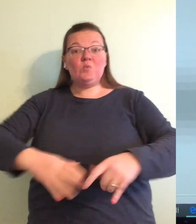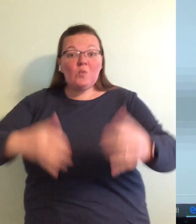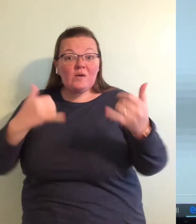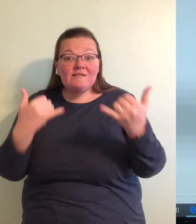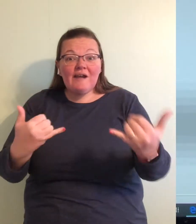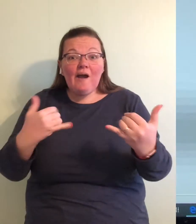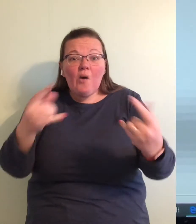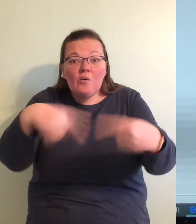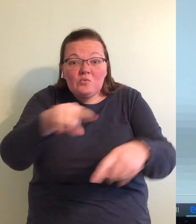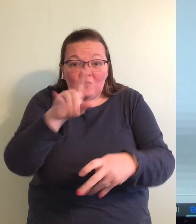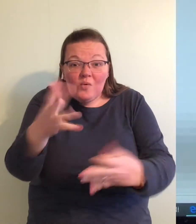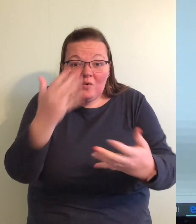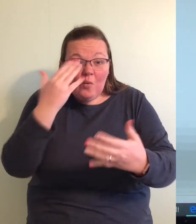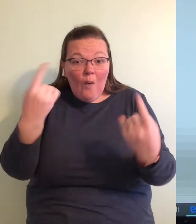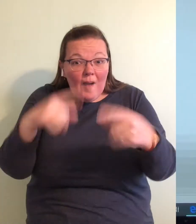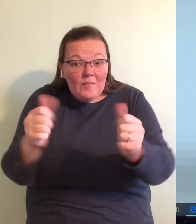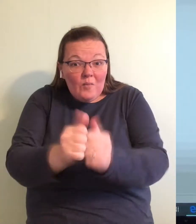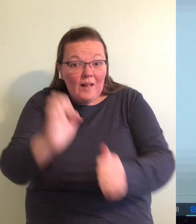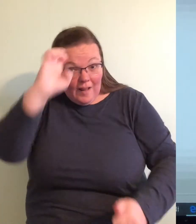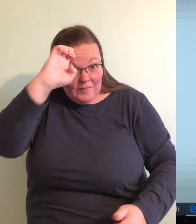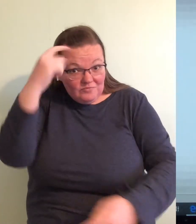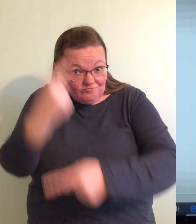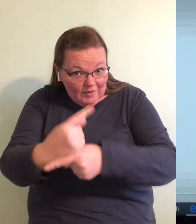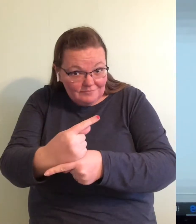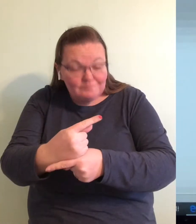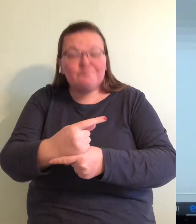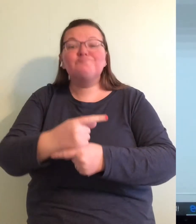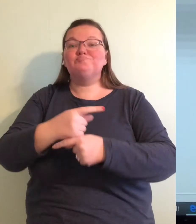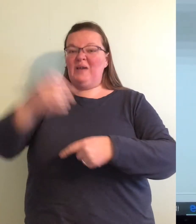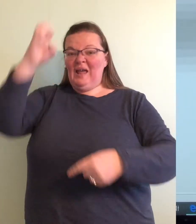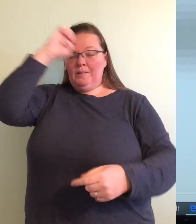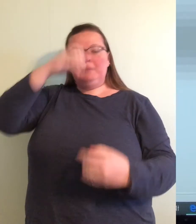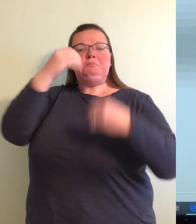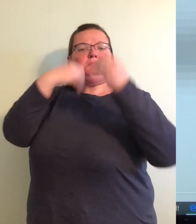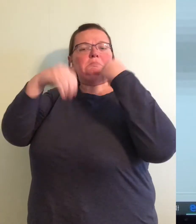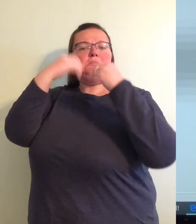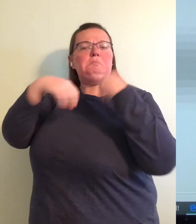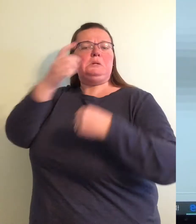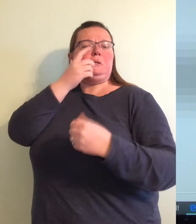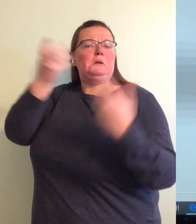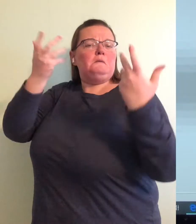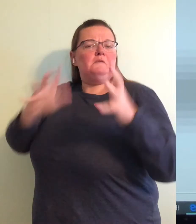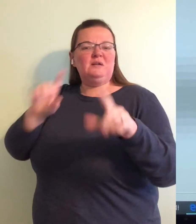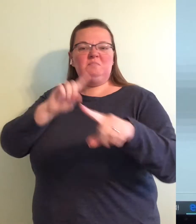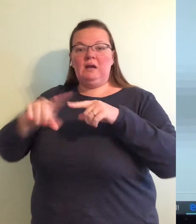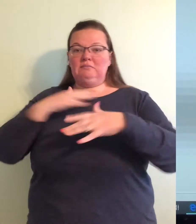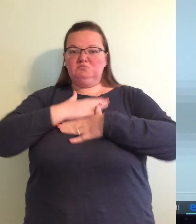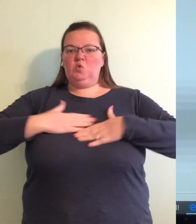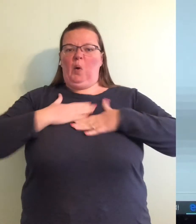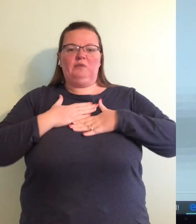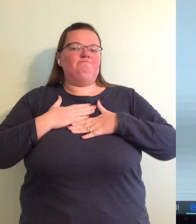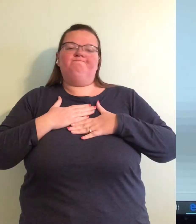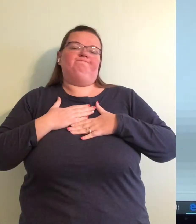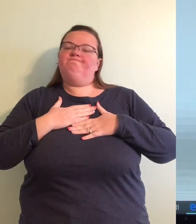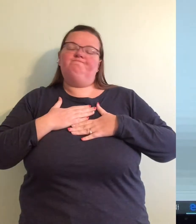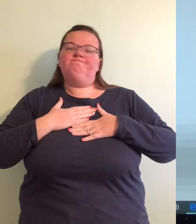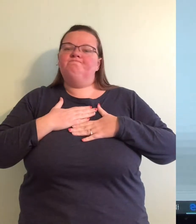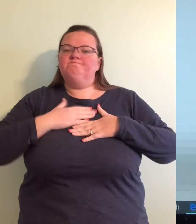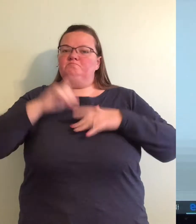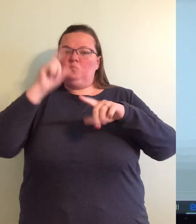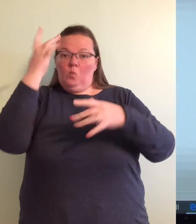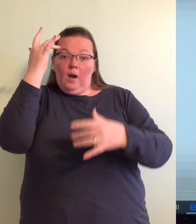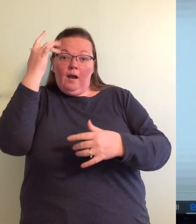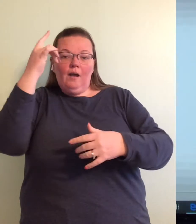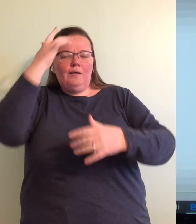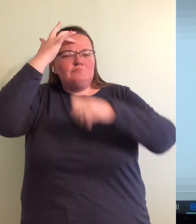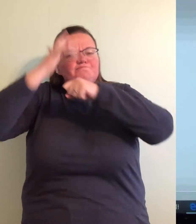know what had happened to Edmund. He had eaten his share of the dinner, but he hadn't really enjoyed it because he was thinking all that